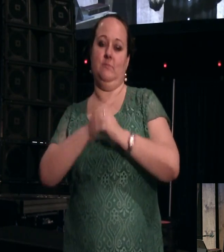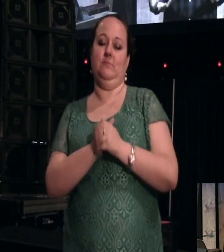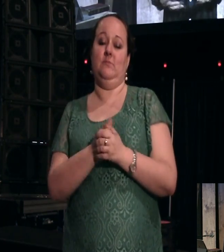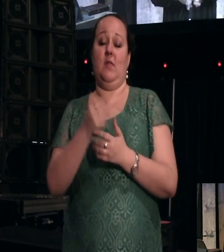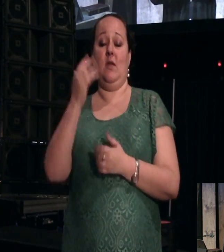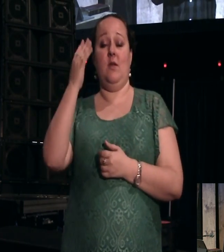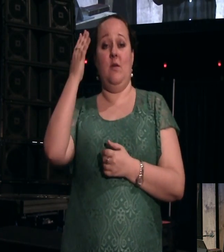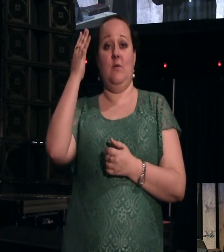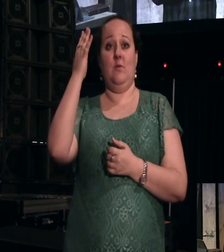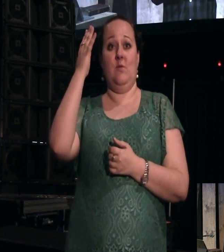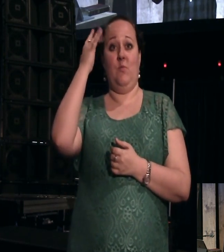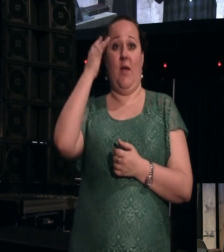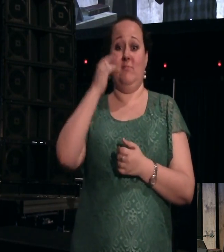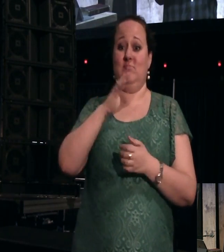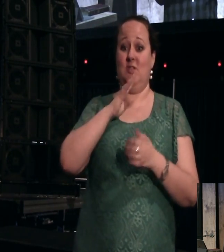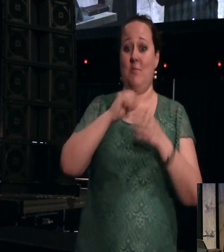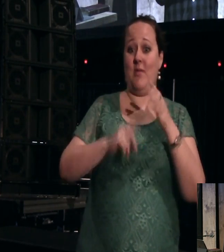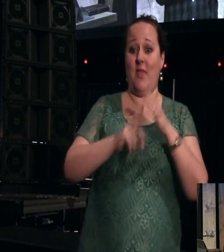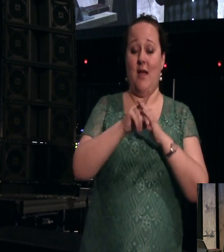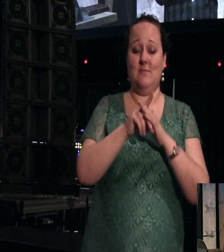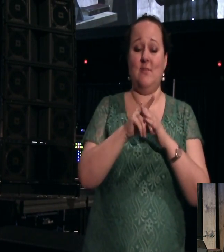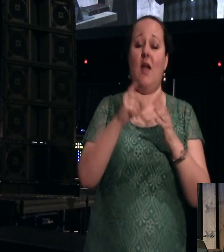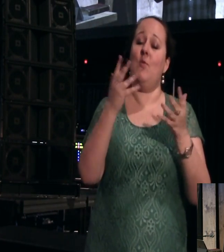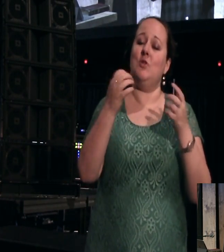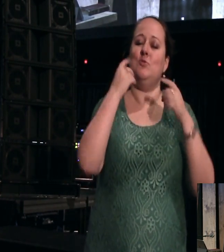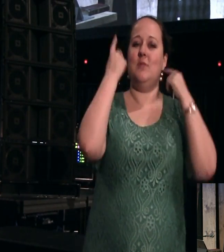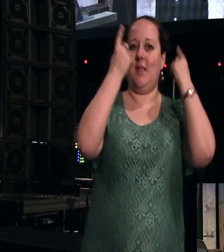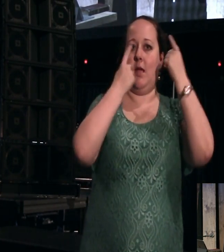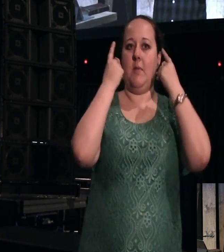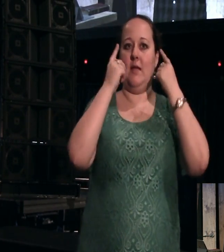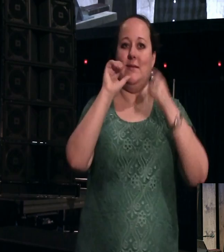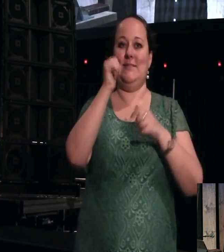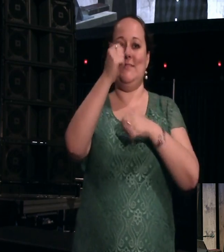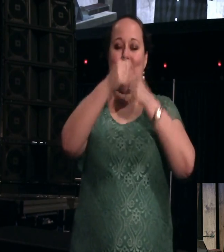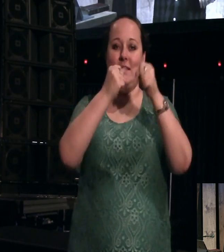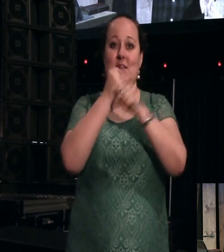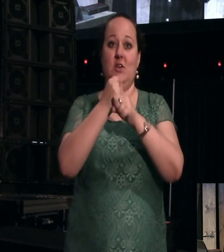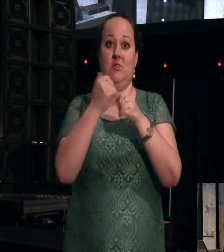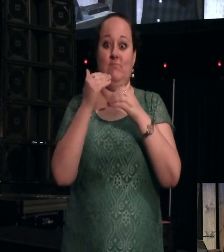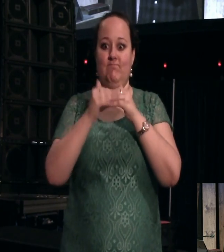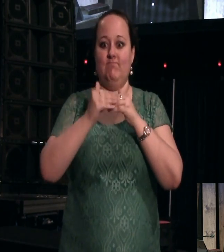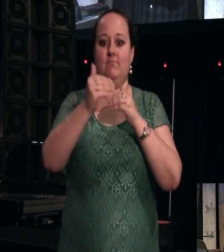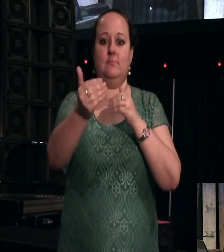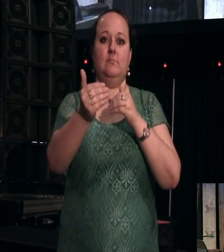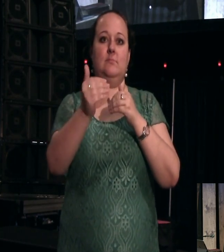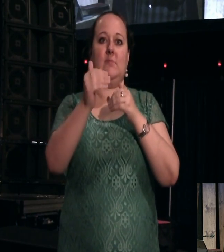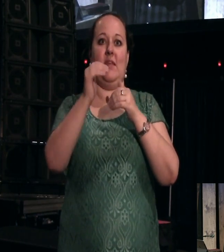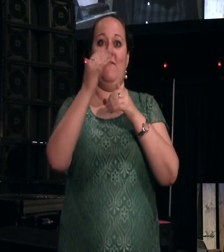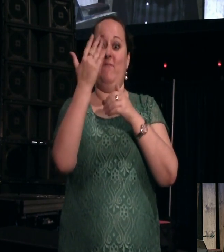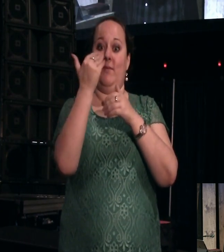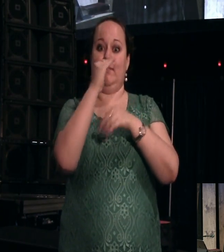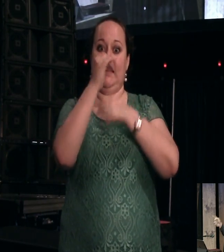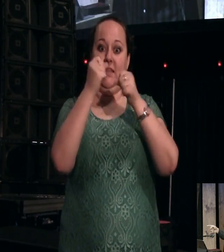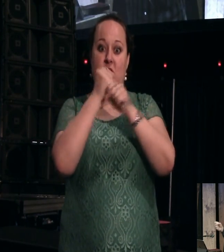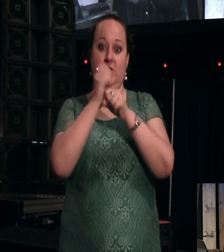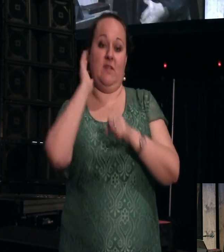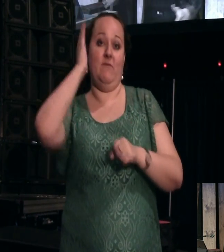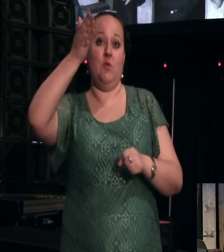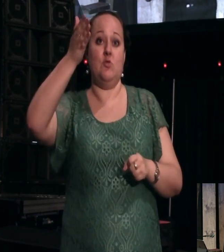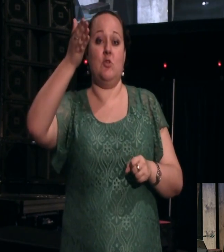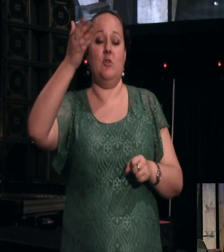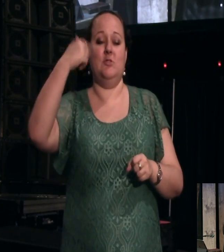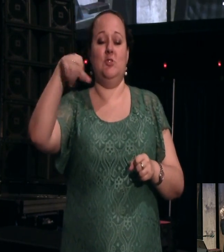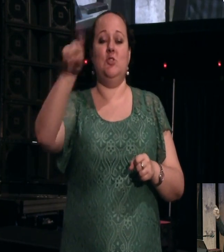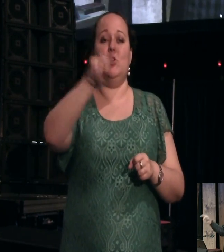really healthy conversation. And the reason I even bring that up is I just want you to think about this. 10 years from